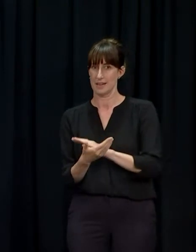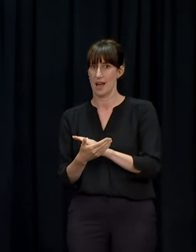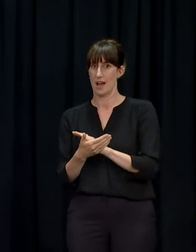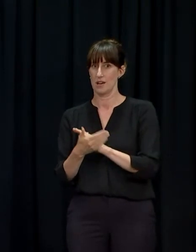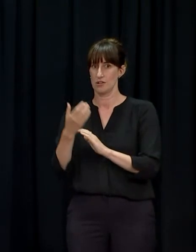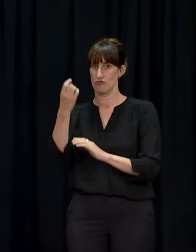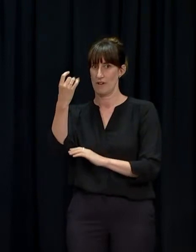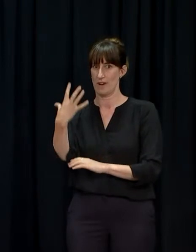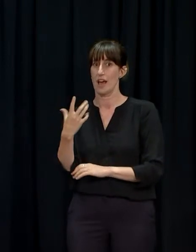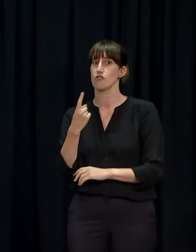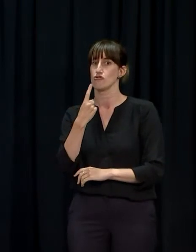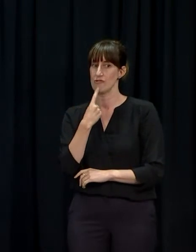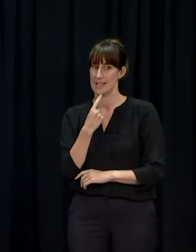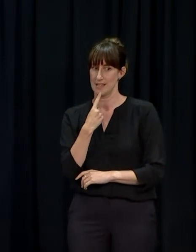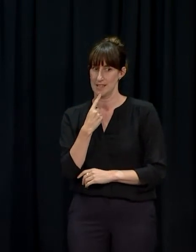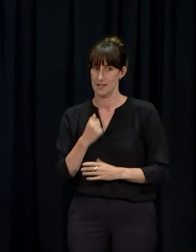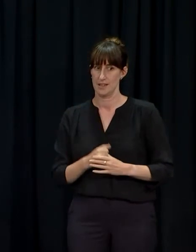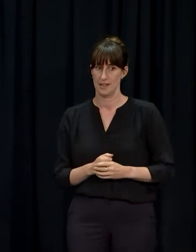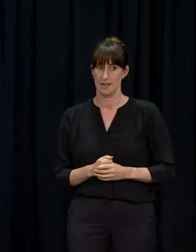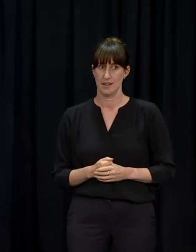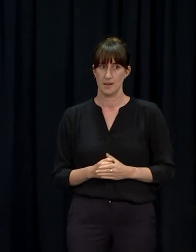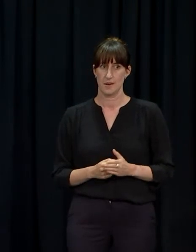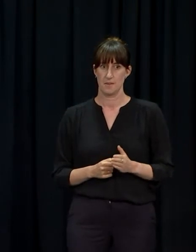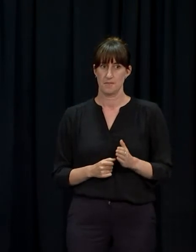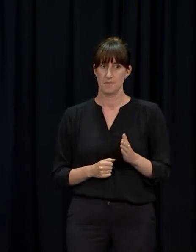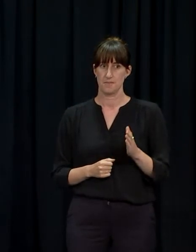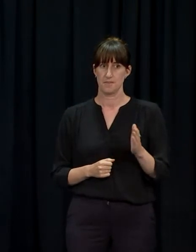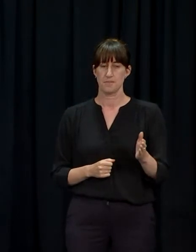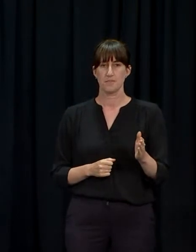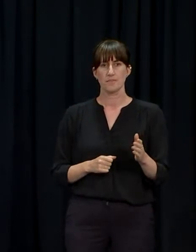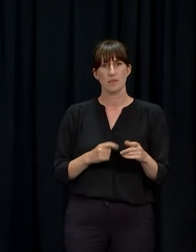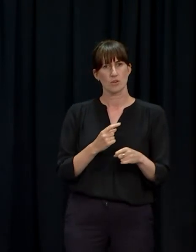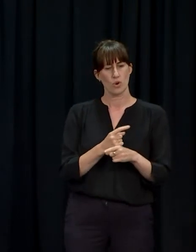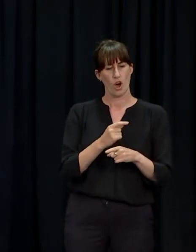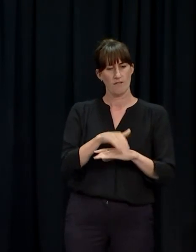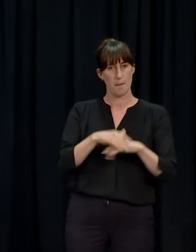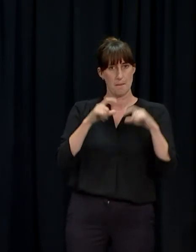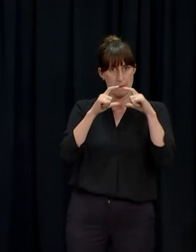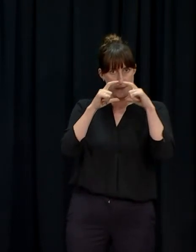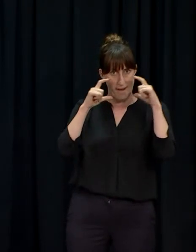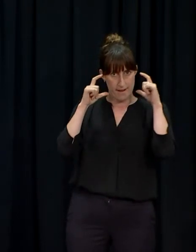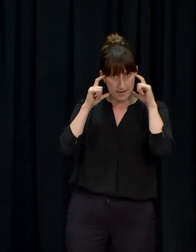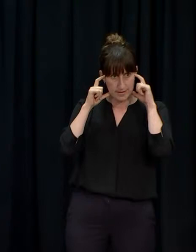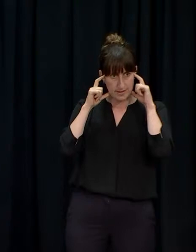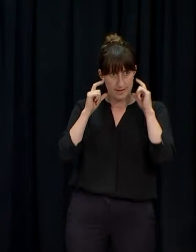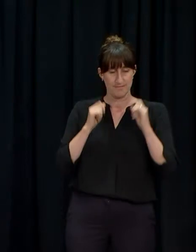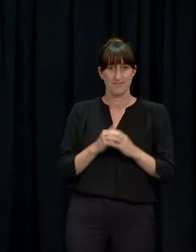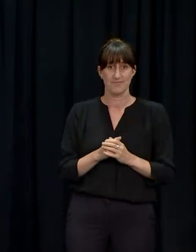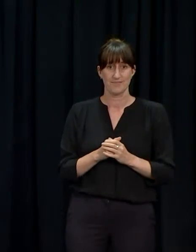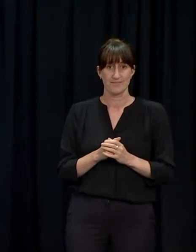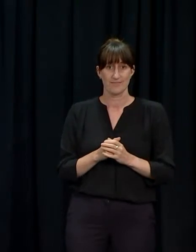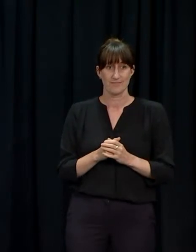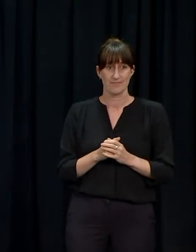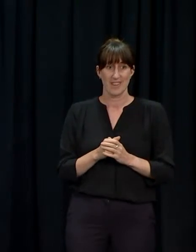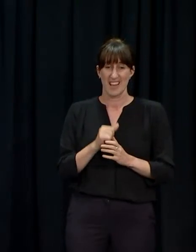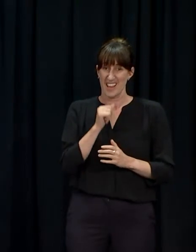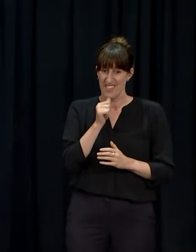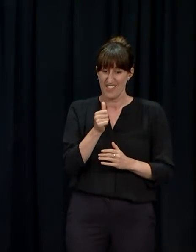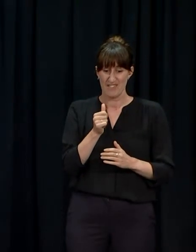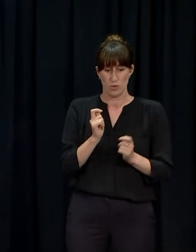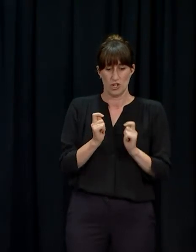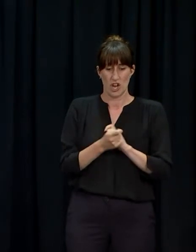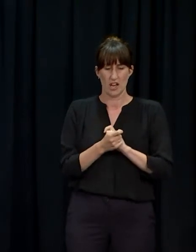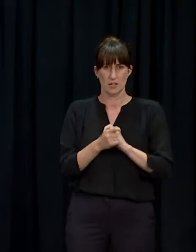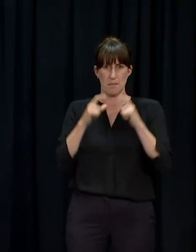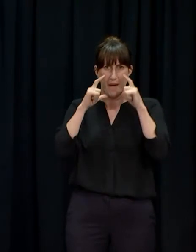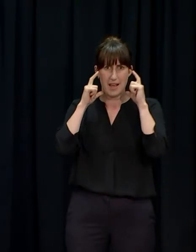an extra sort of, for upgrading masks, even an extra $7 a week can be a real strain for some